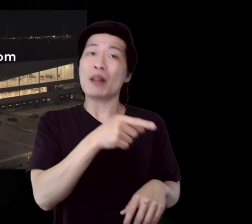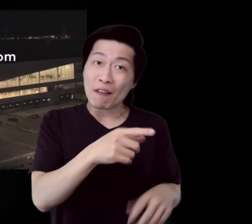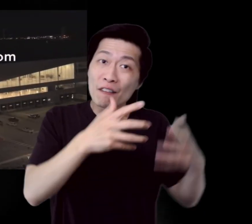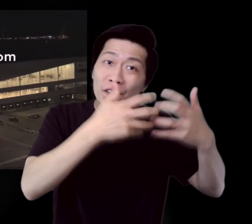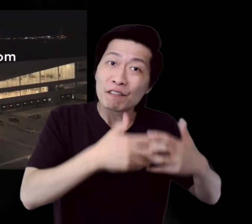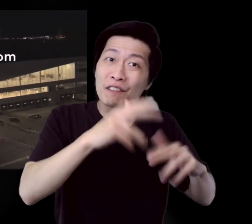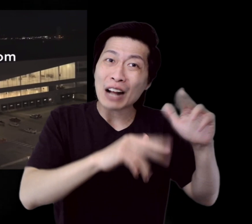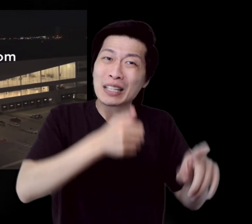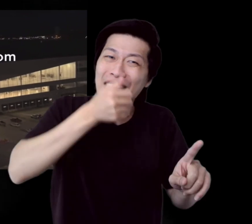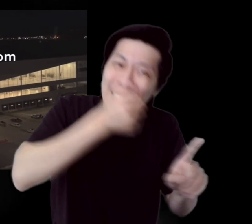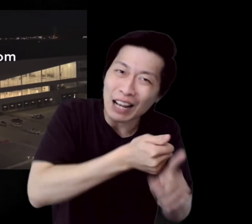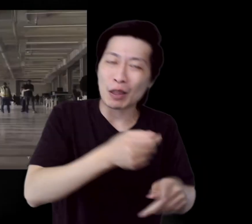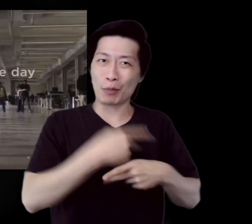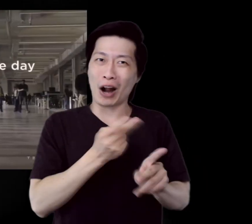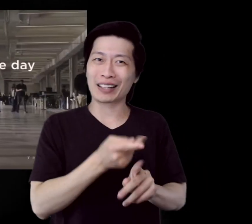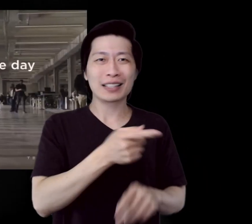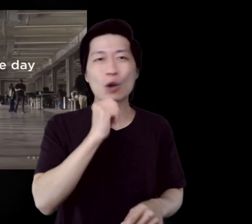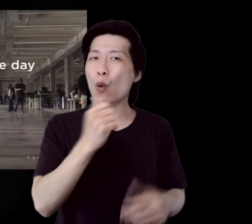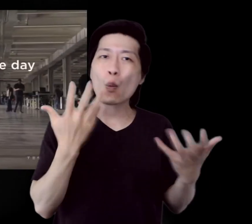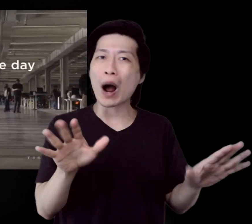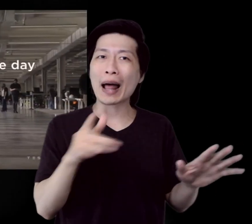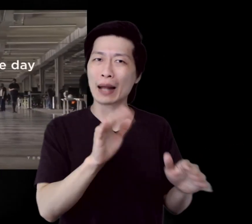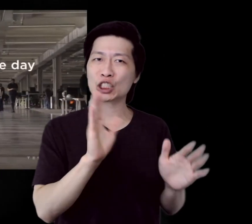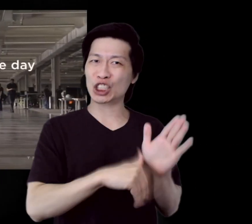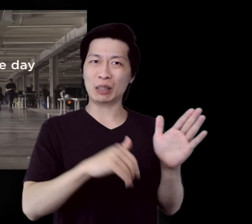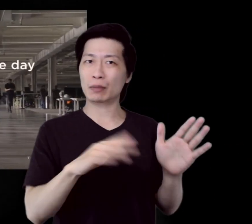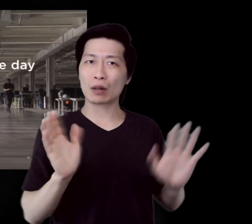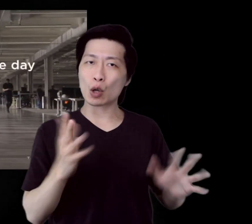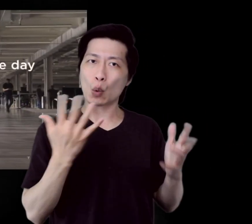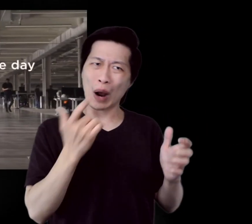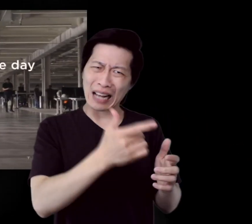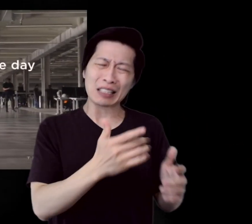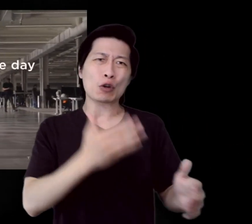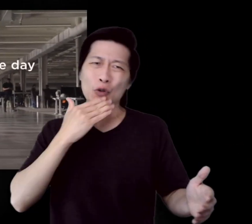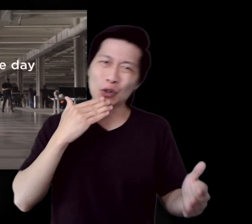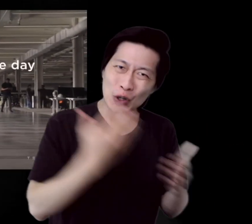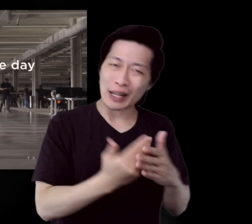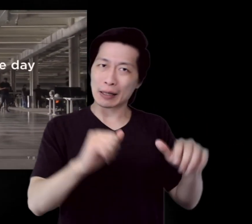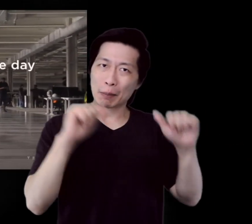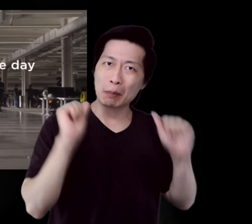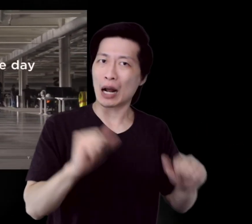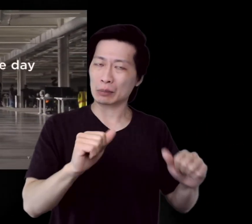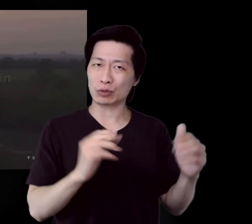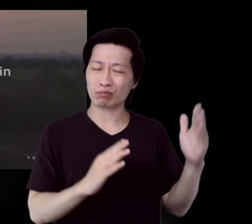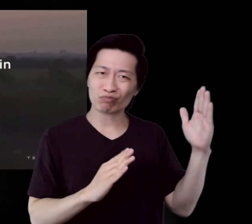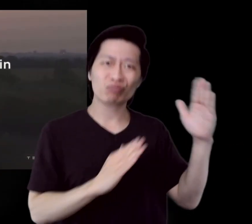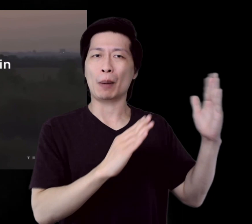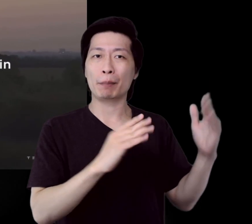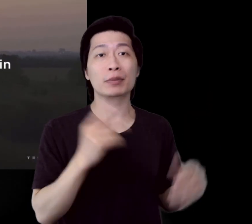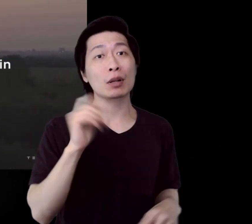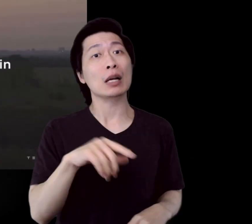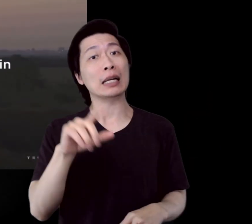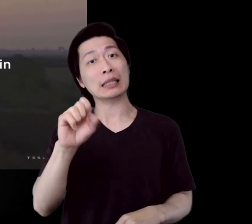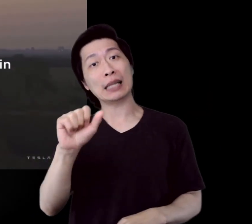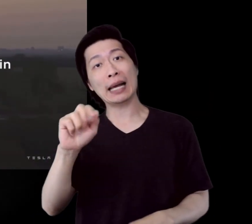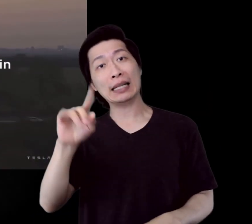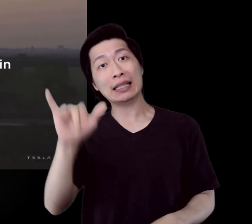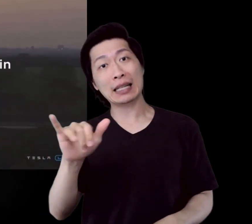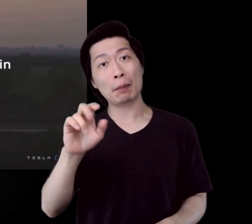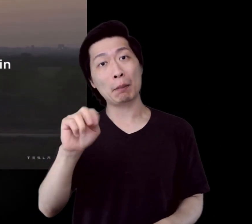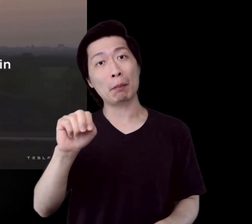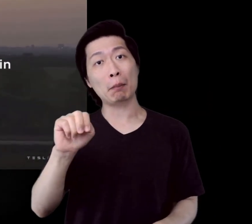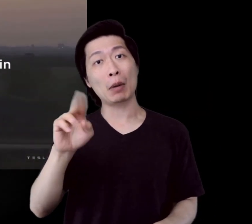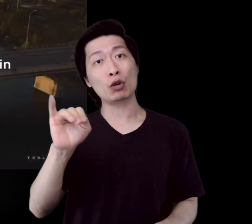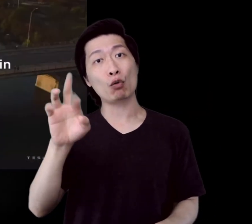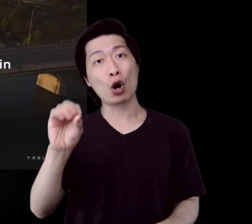that cheap. You want that to be as good as possible. As Sandy Munro always says, don't save me any money,